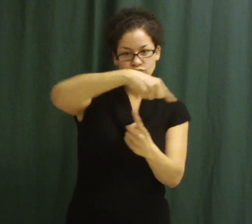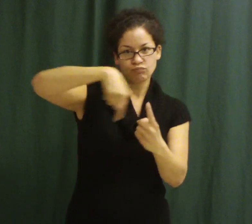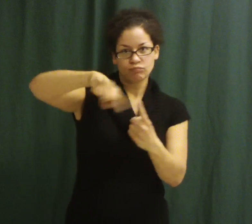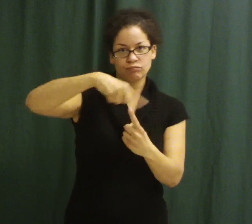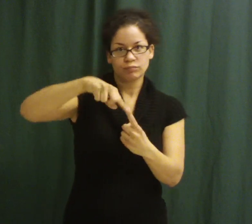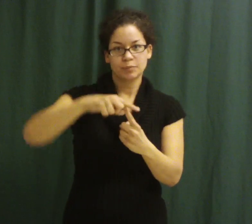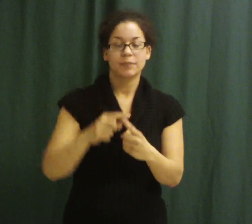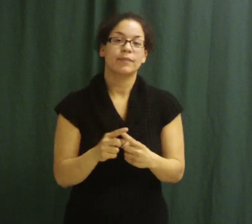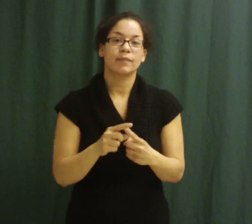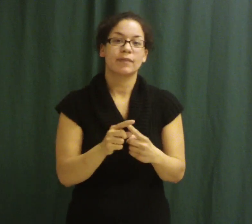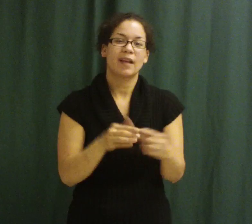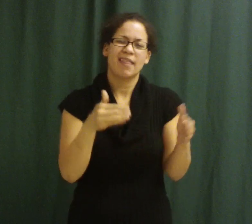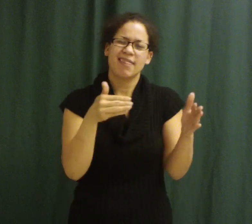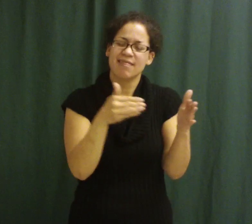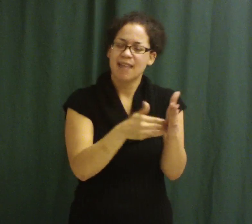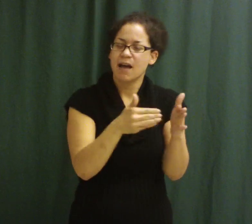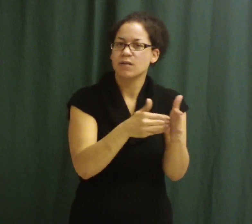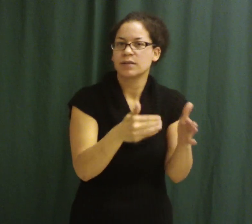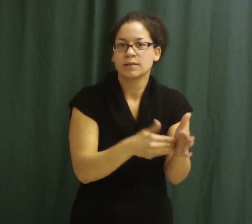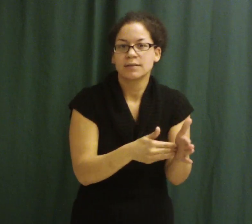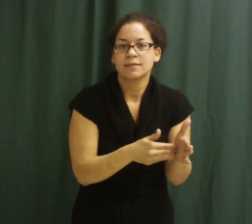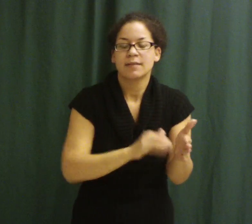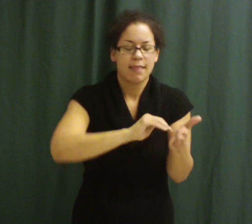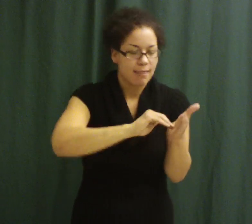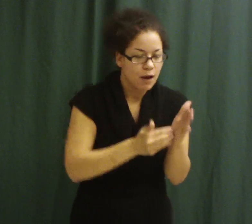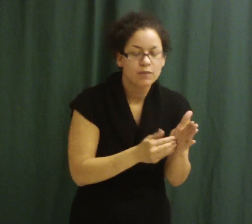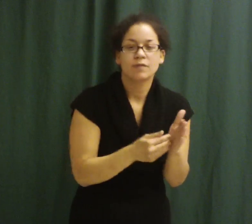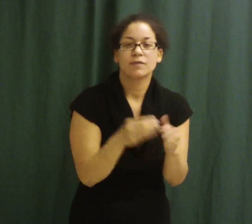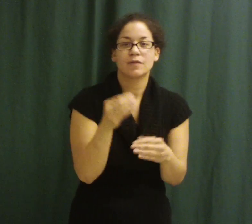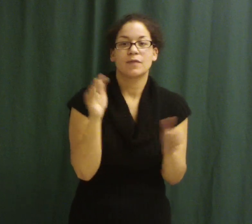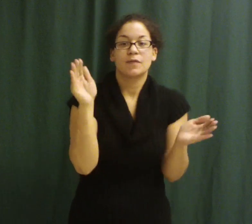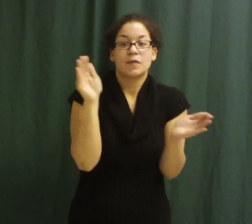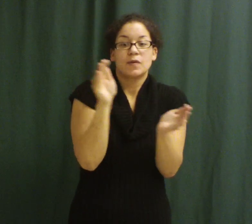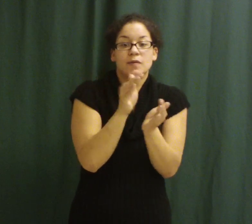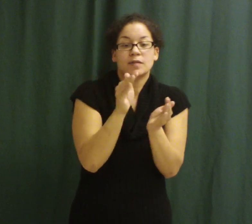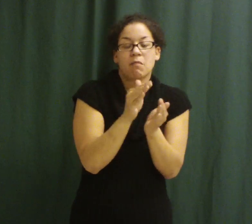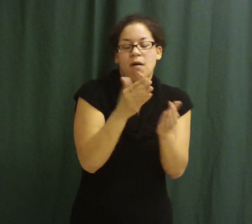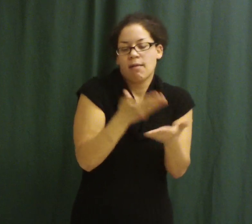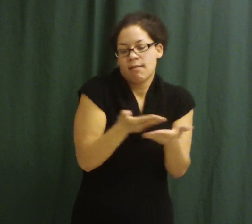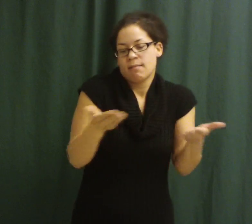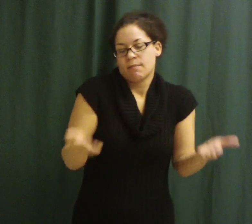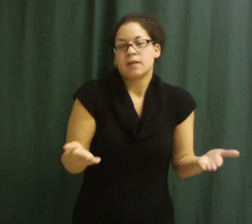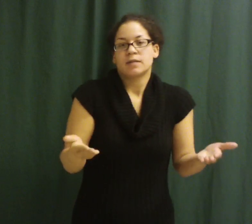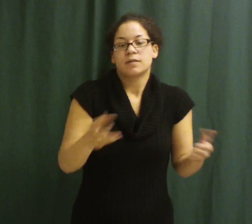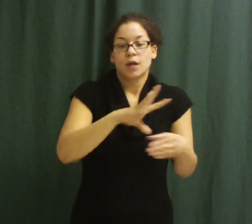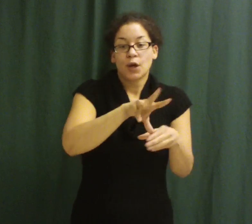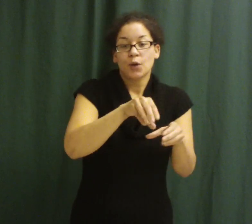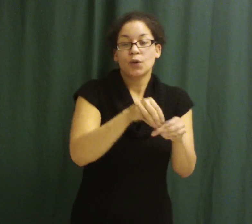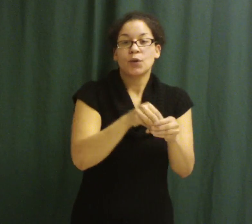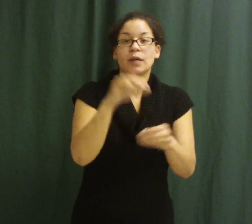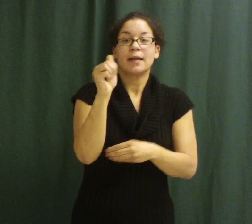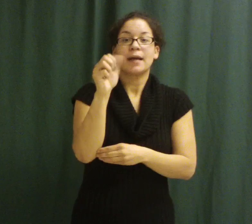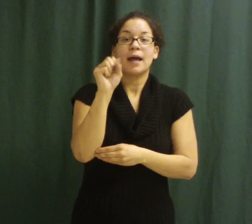Thousands of smaller objects, including asteroids,